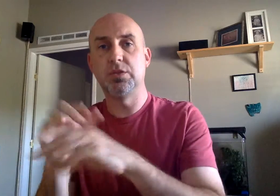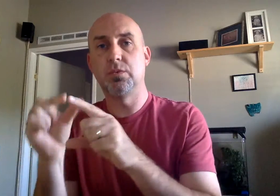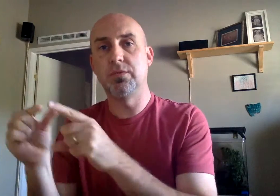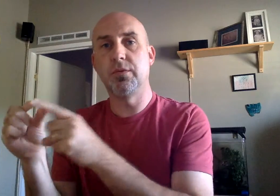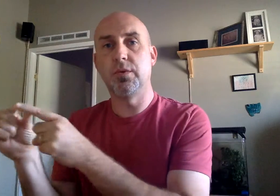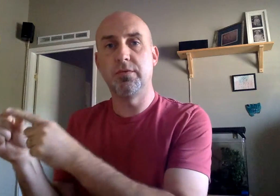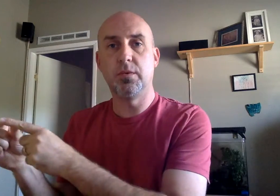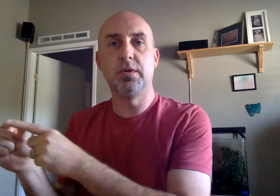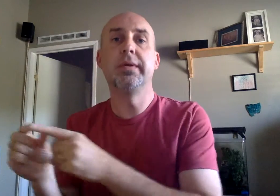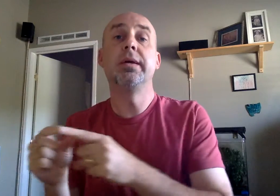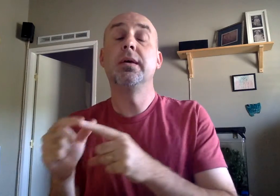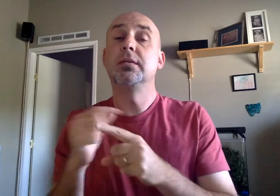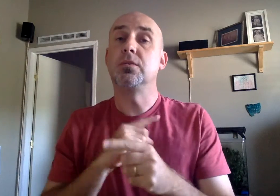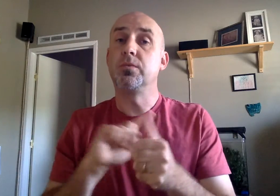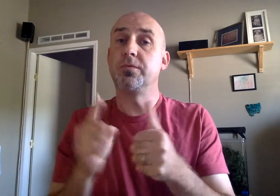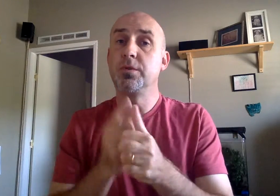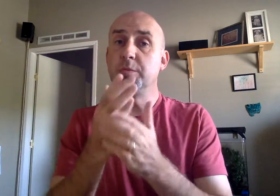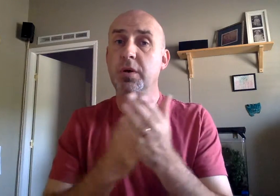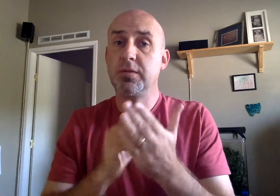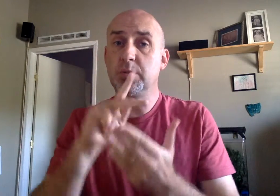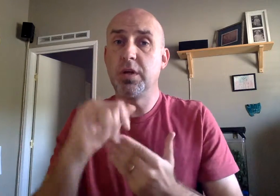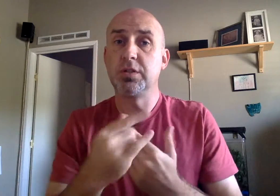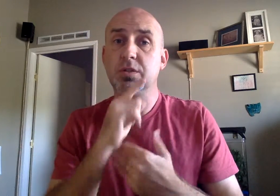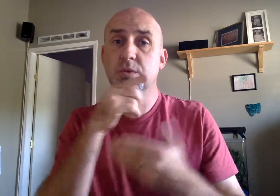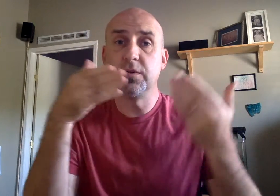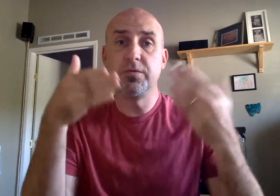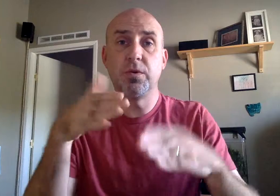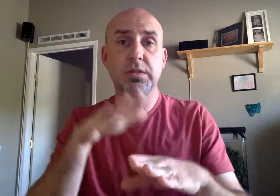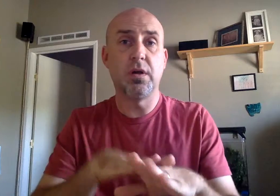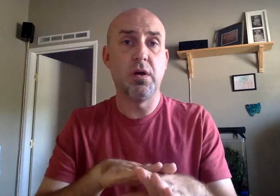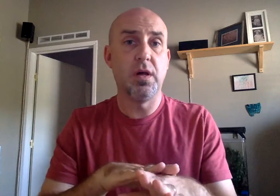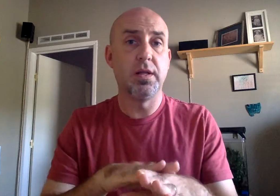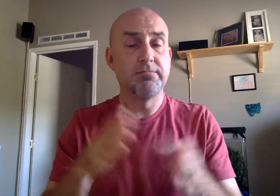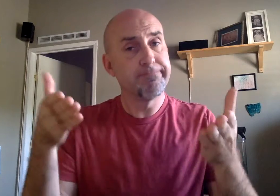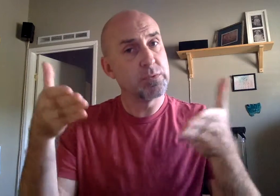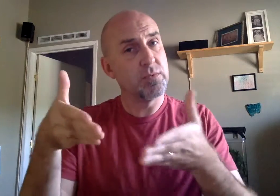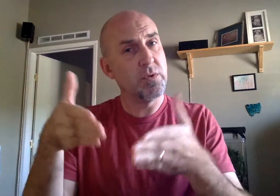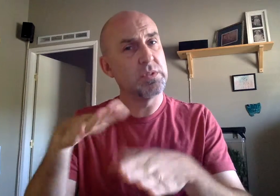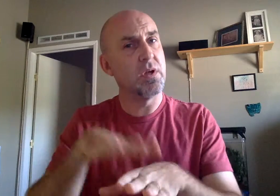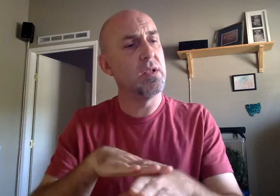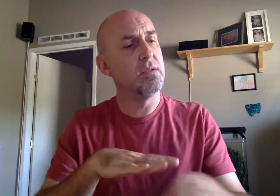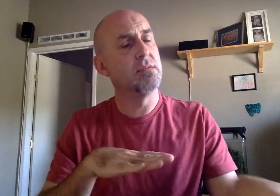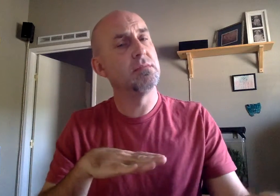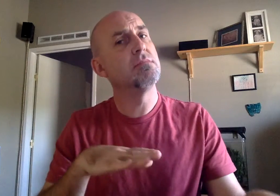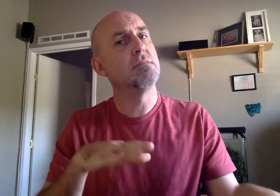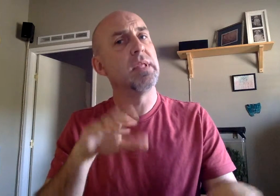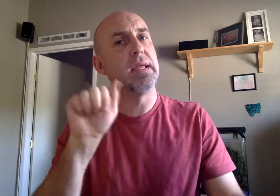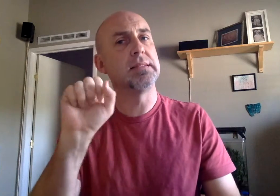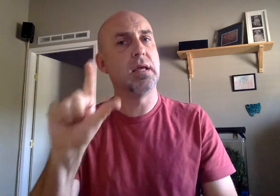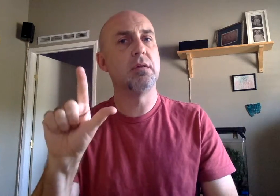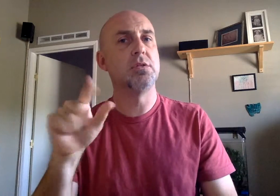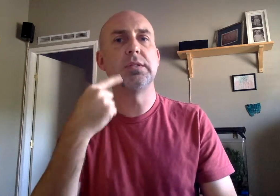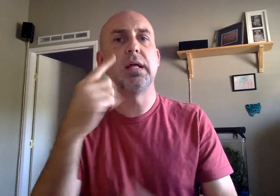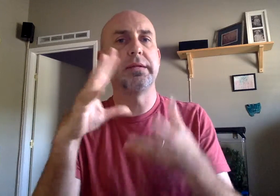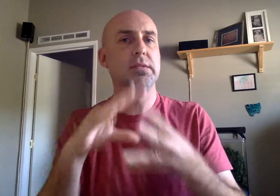word for word for word. So the first part of this project is really focused on the ASL and just telling the